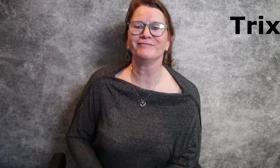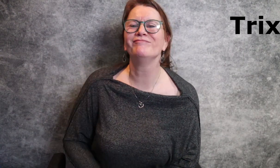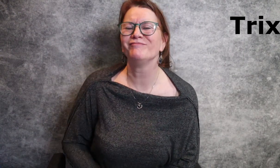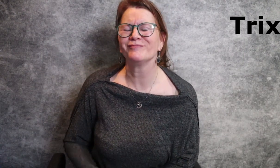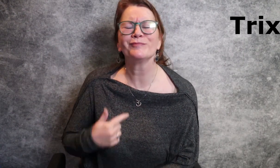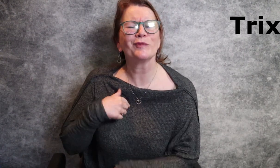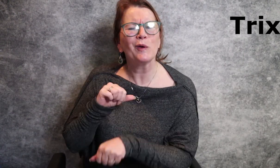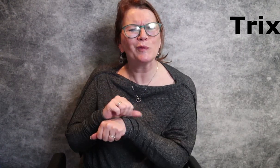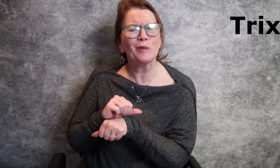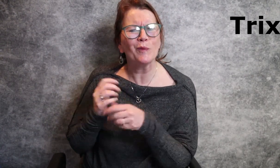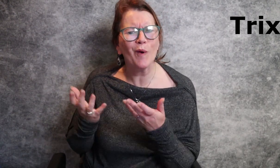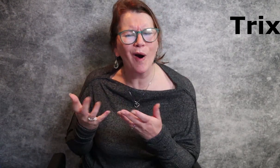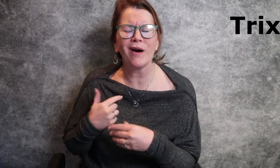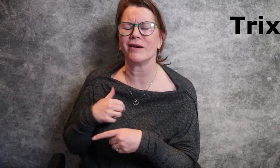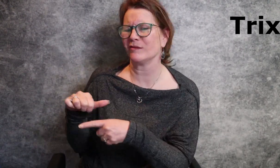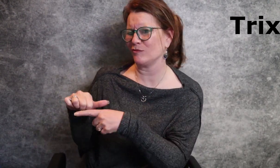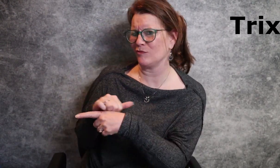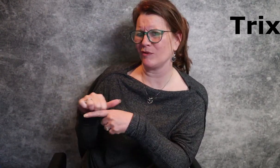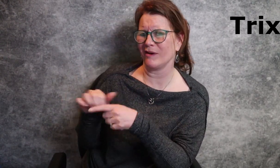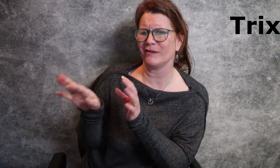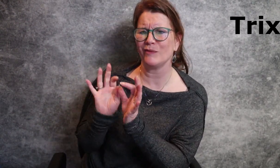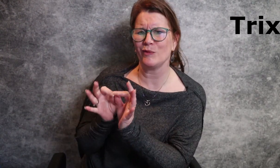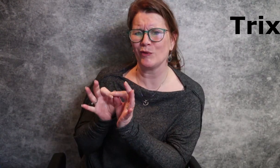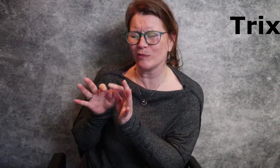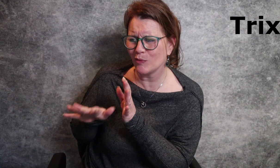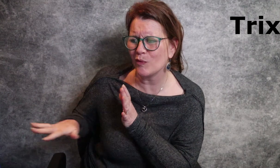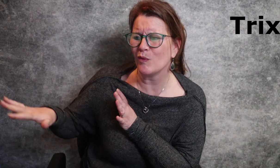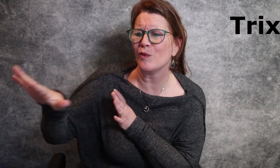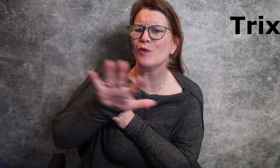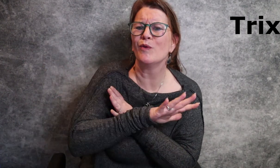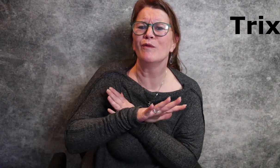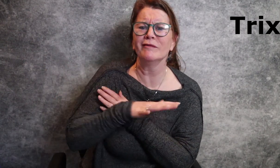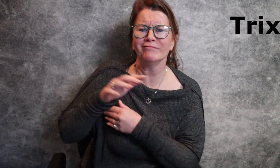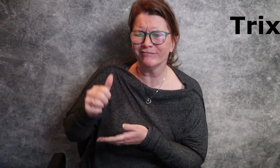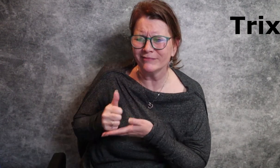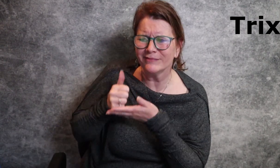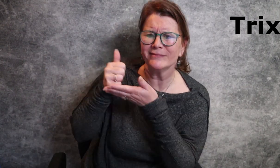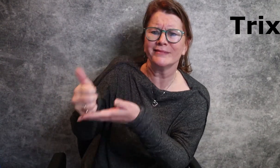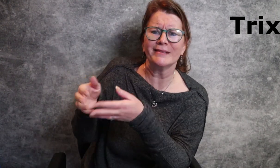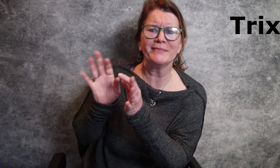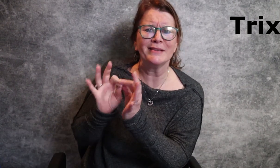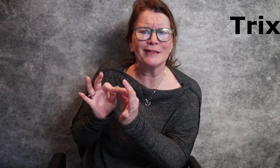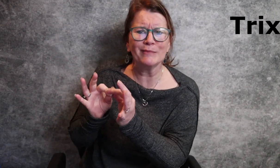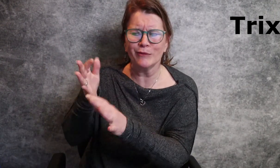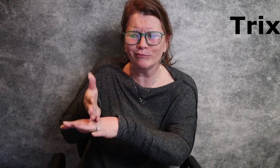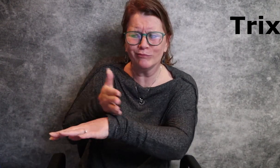Hi there, this is Trix. I train interpreters and help them to improve their signing skills.